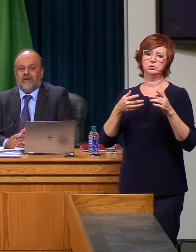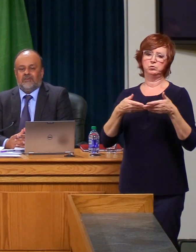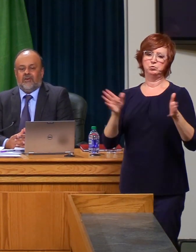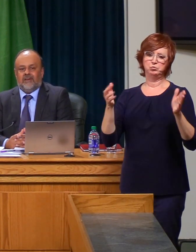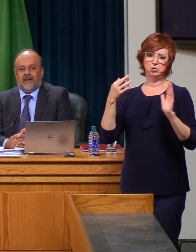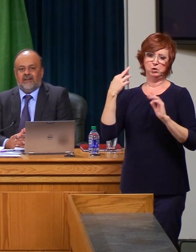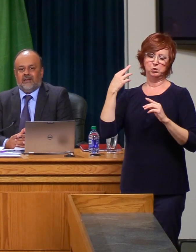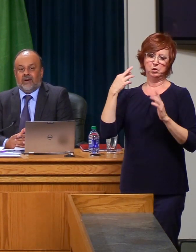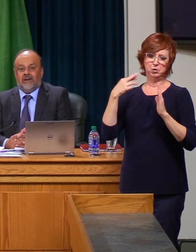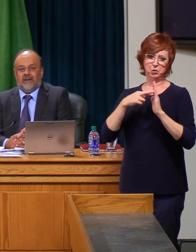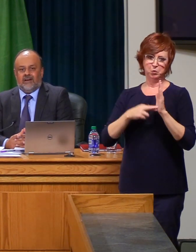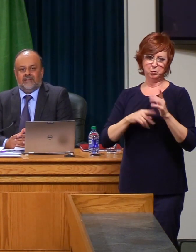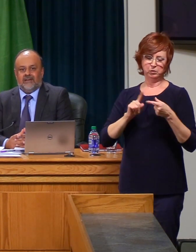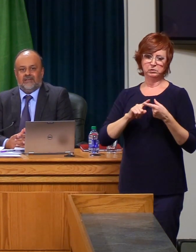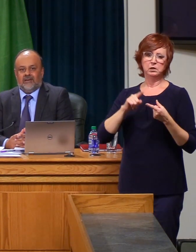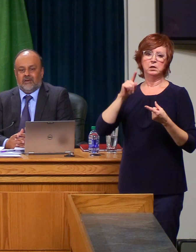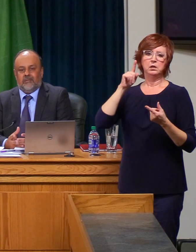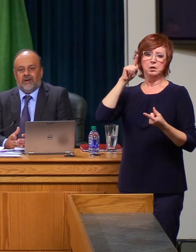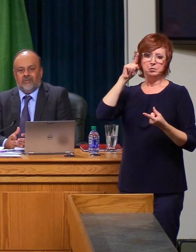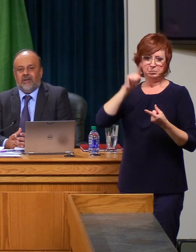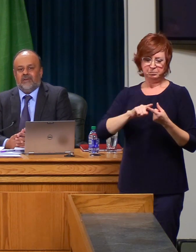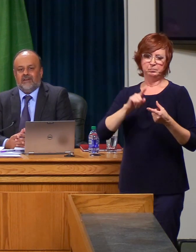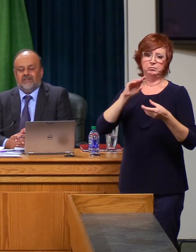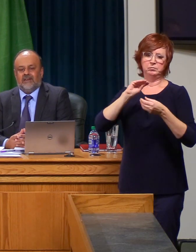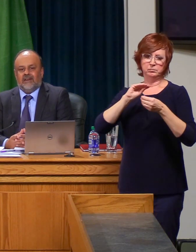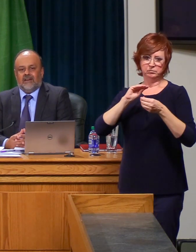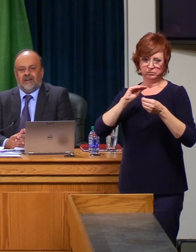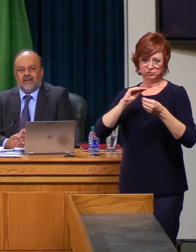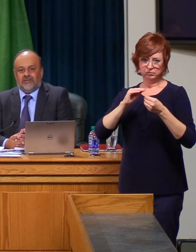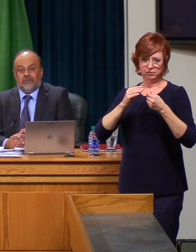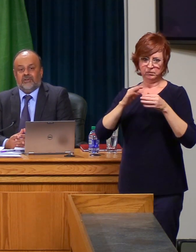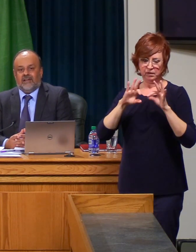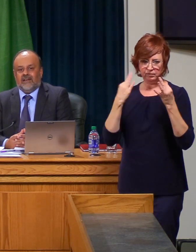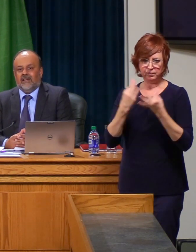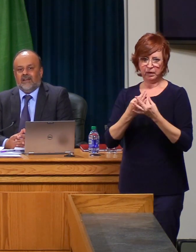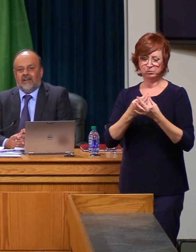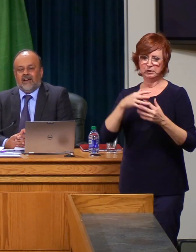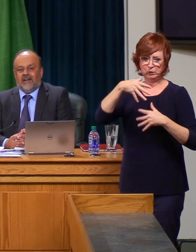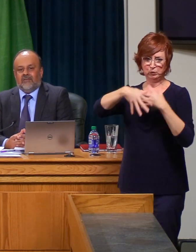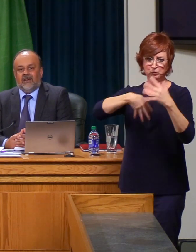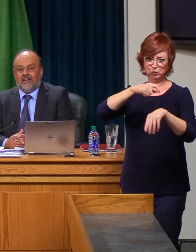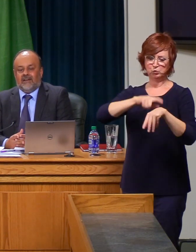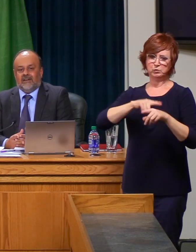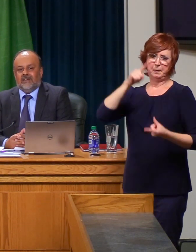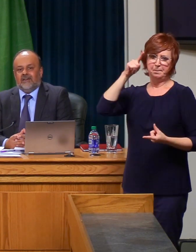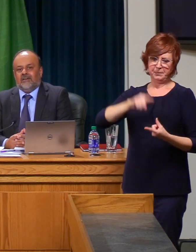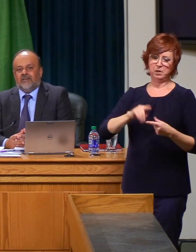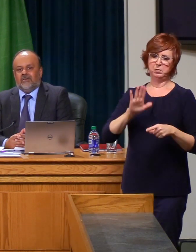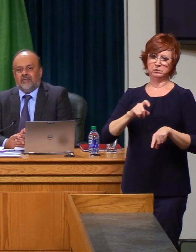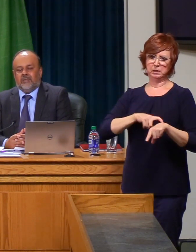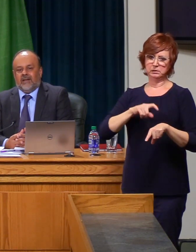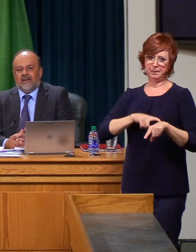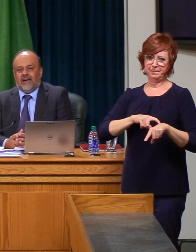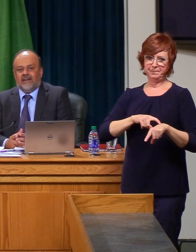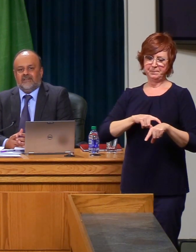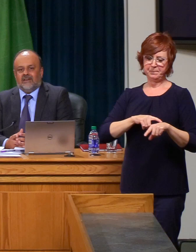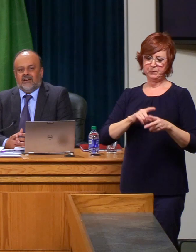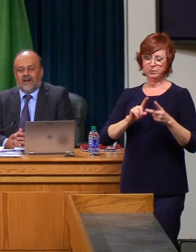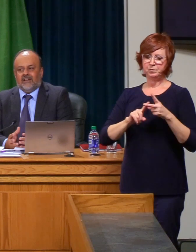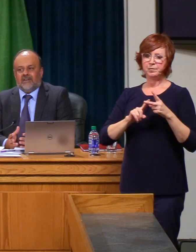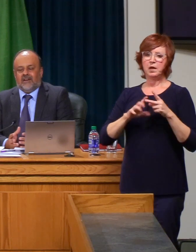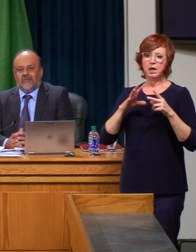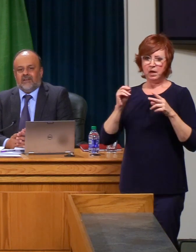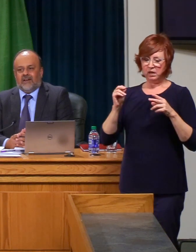should minimize contact among ourselves, among families, socially, and really remain